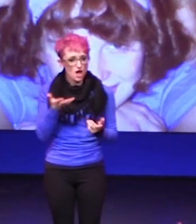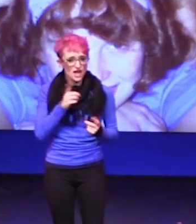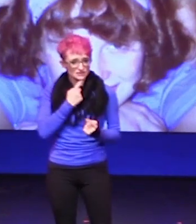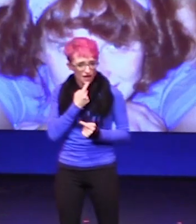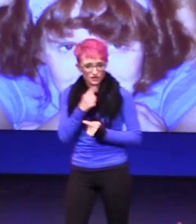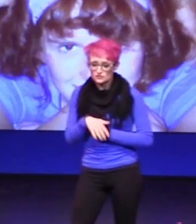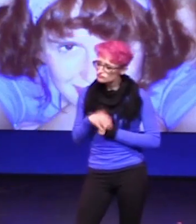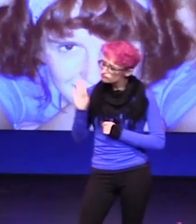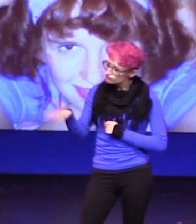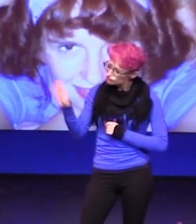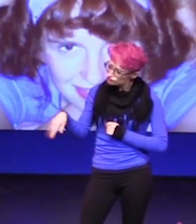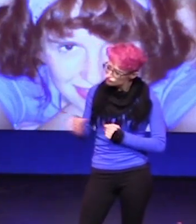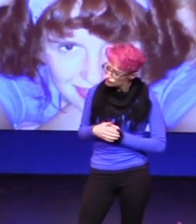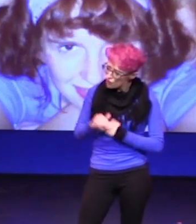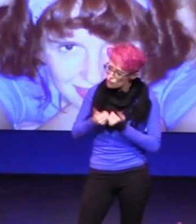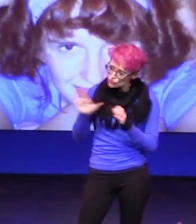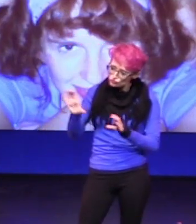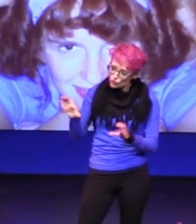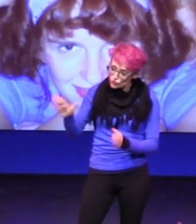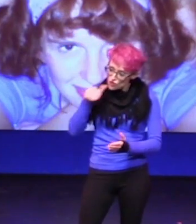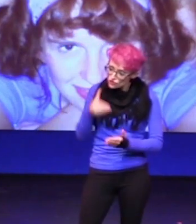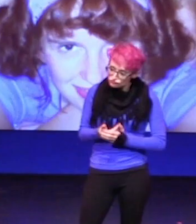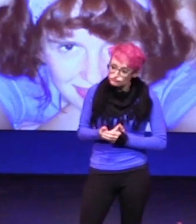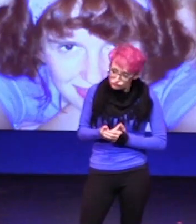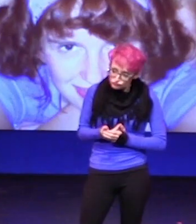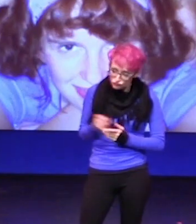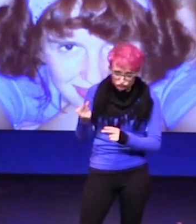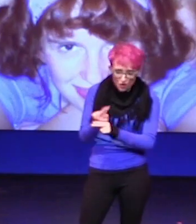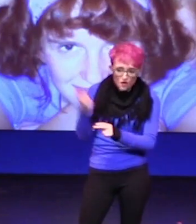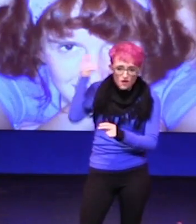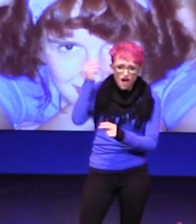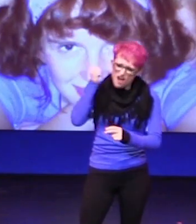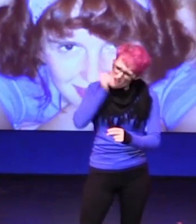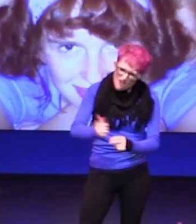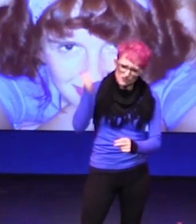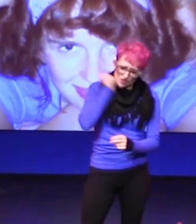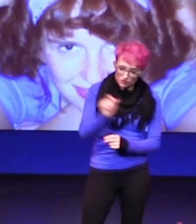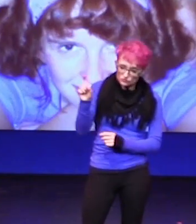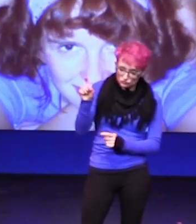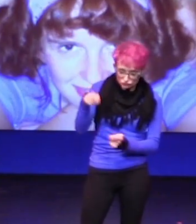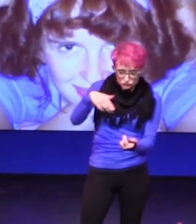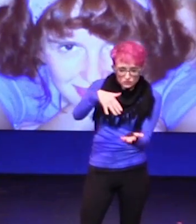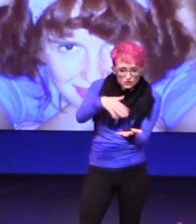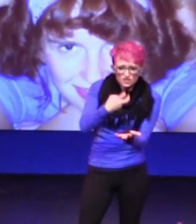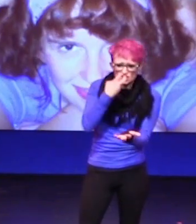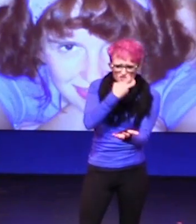mom, "Hey, does your daughter still use her cochlear implant every day